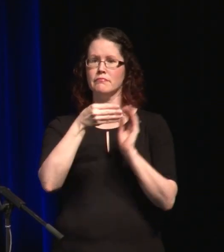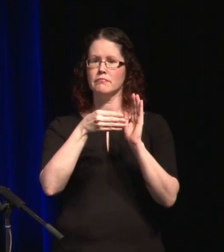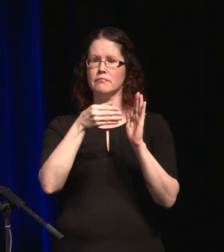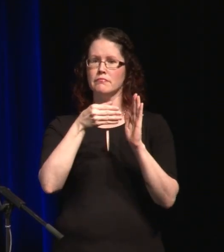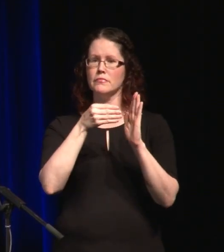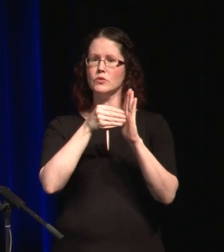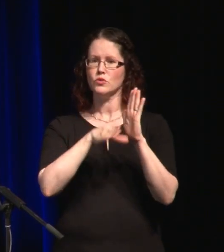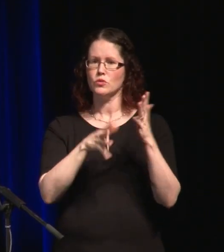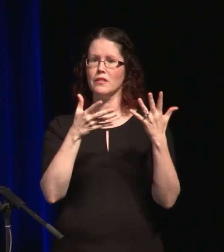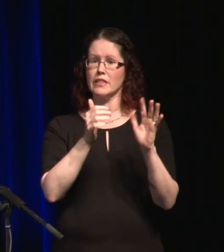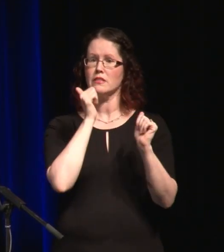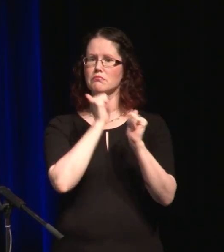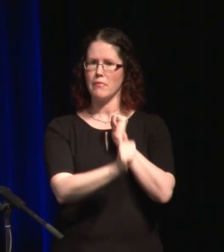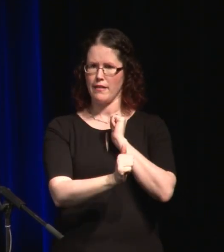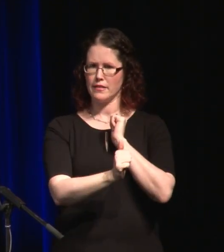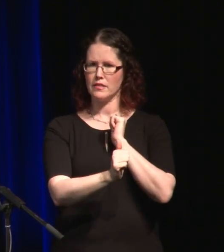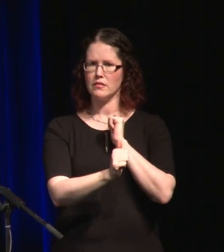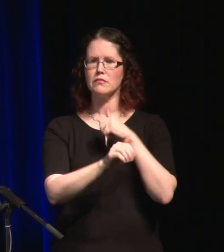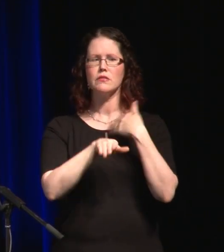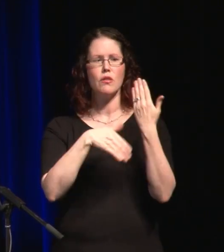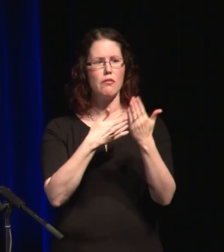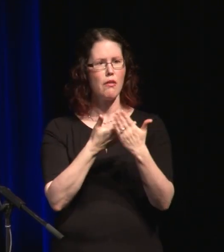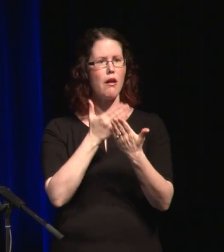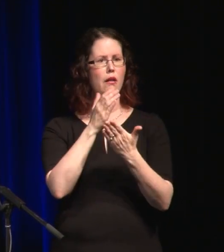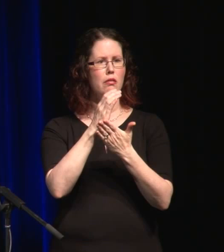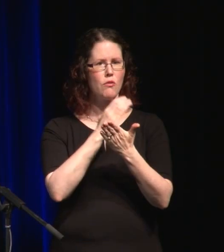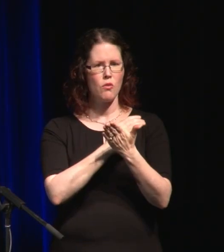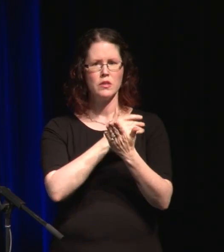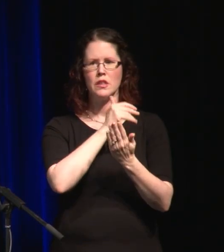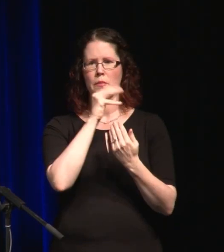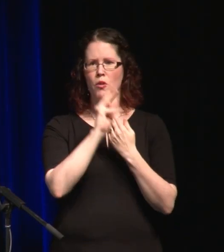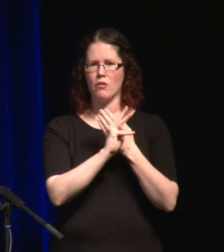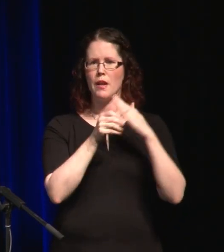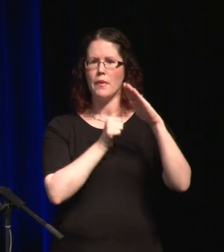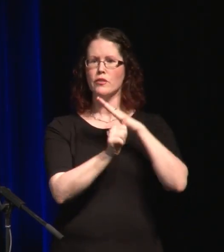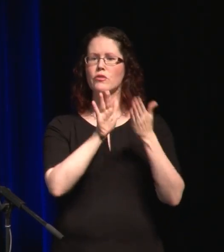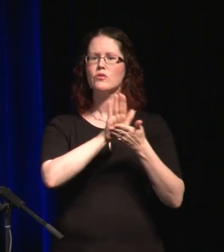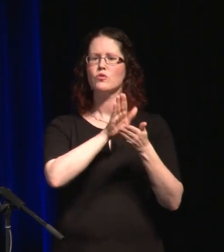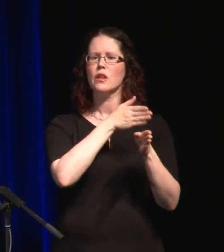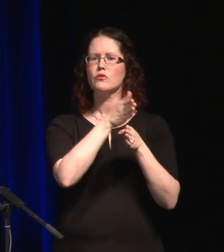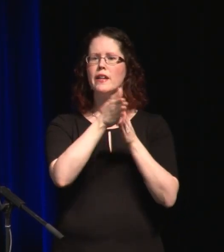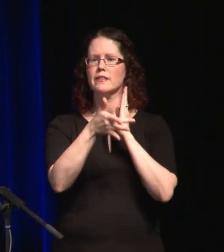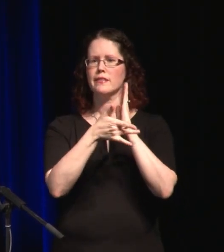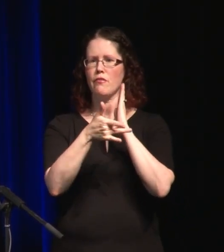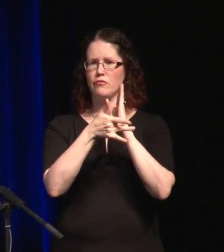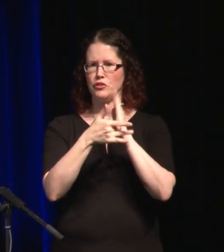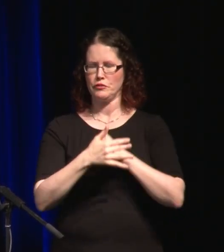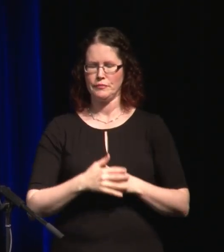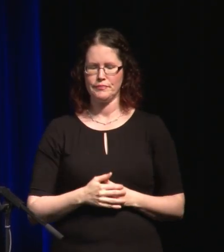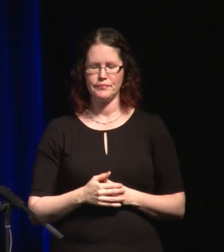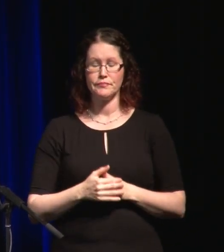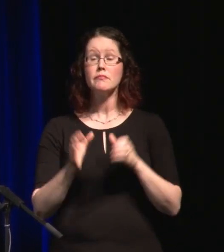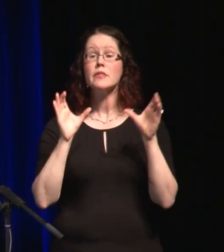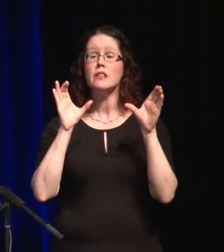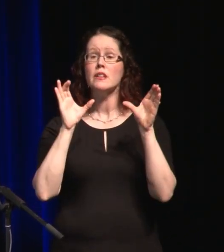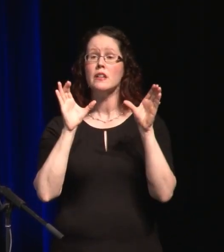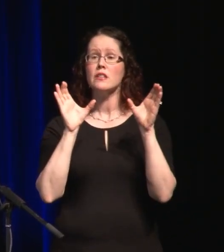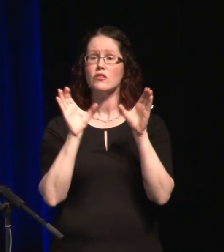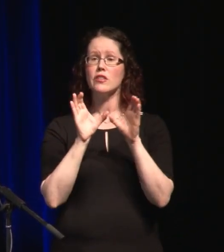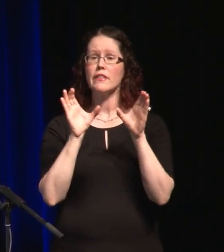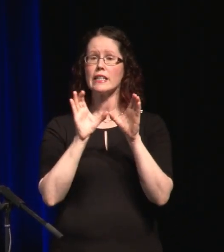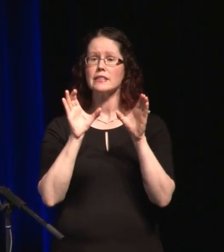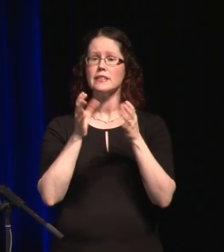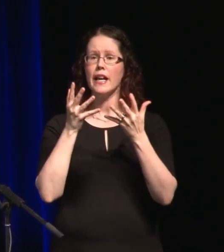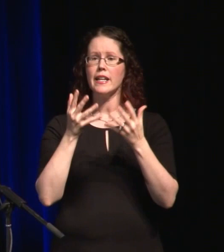candidates who have completed all the requirements for credentials in the School of Trades and Technology for their certificate